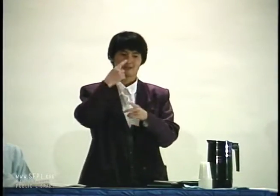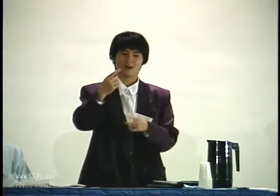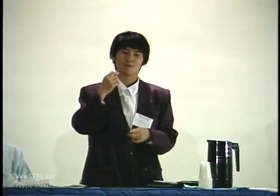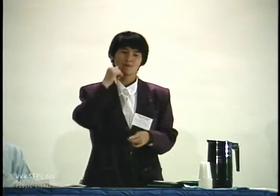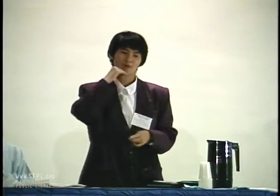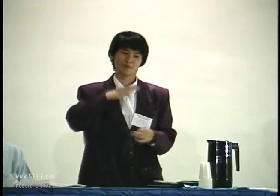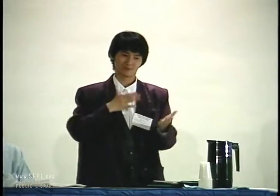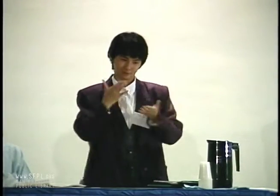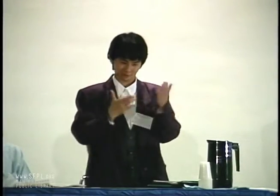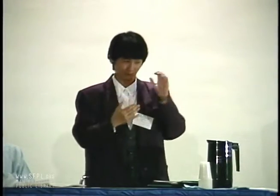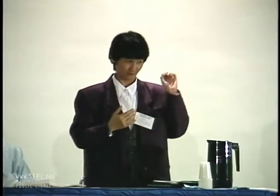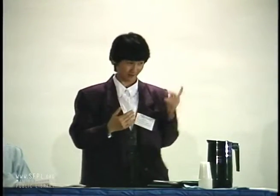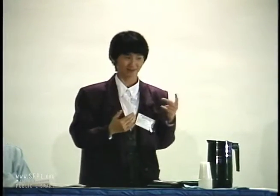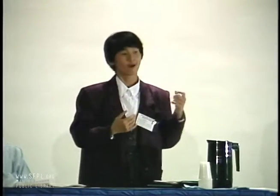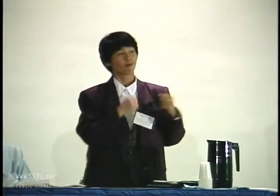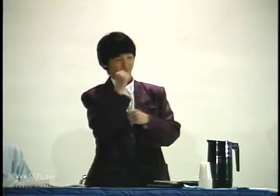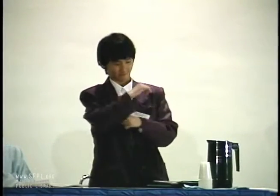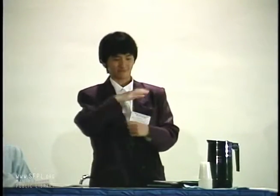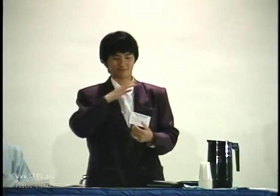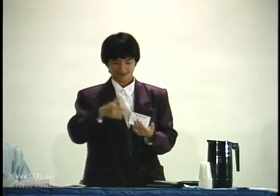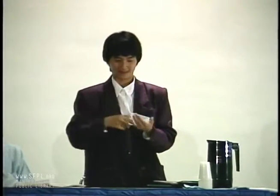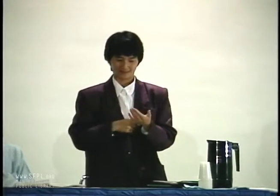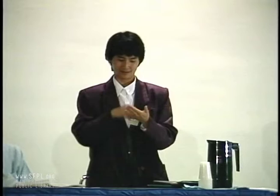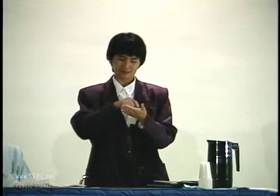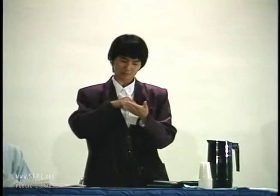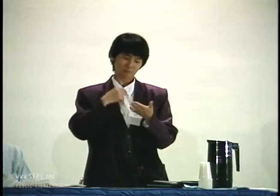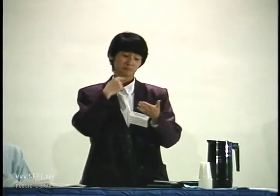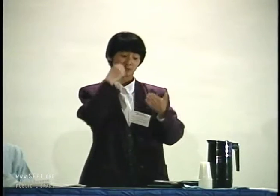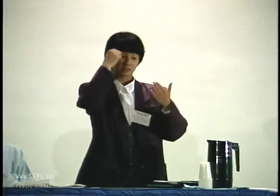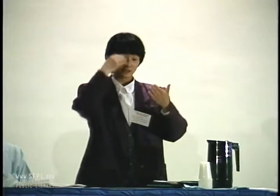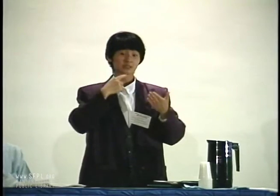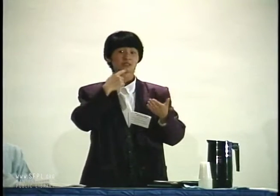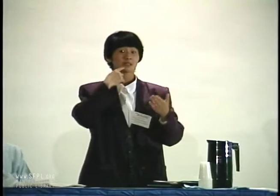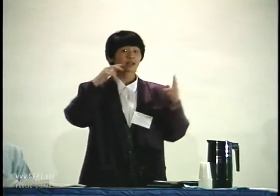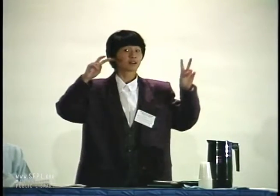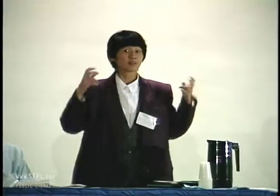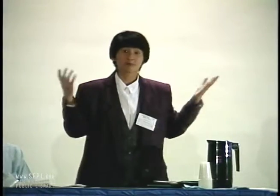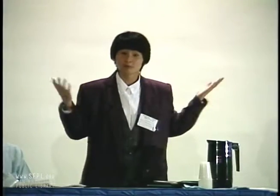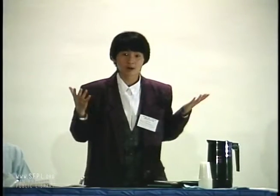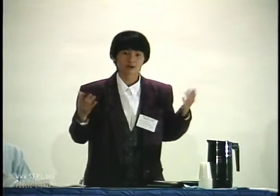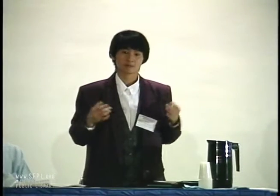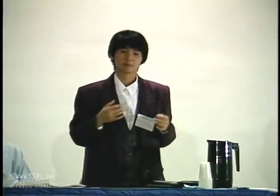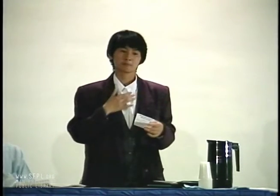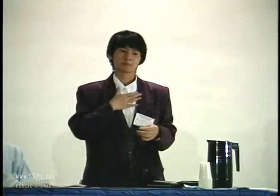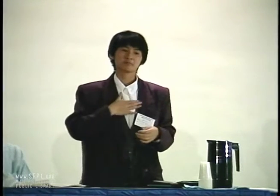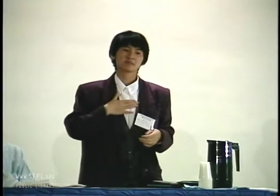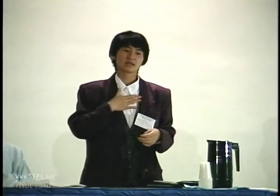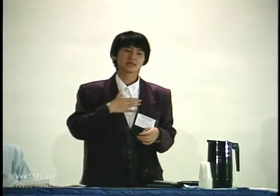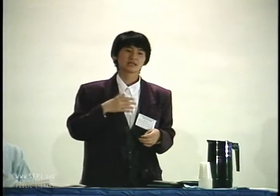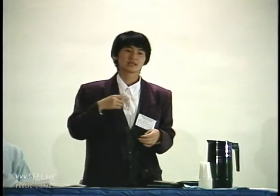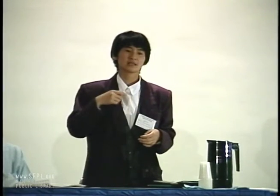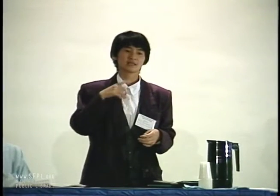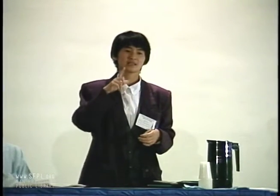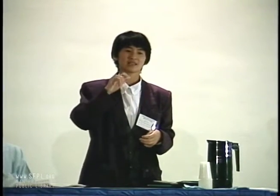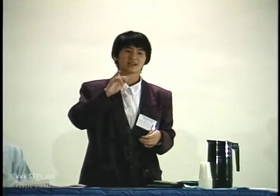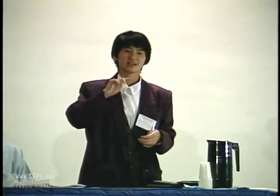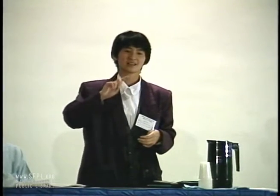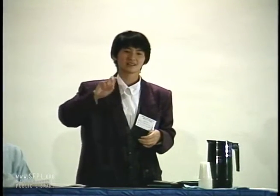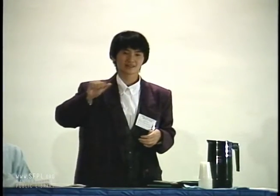and they told me not to worry about it, just to go in, that they had a program, they had a deaf services area. So I went in, and I asked,